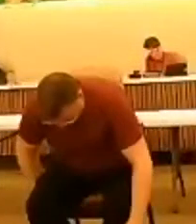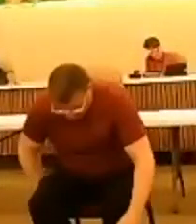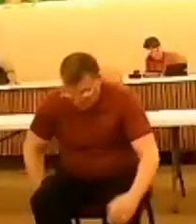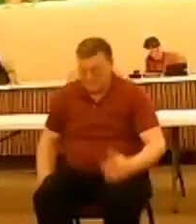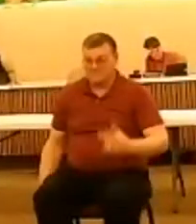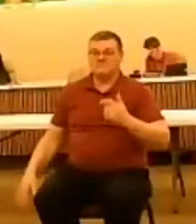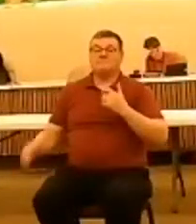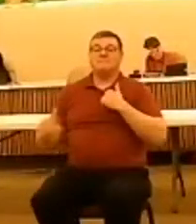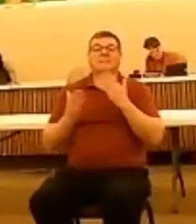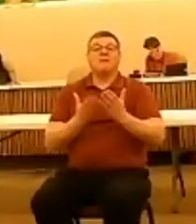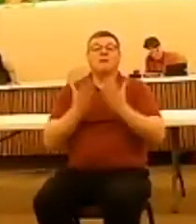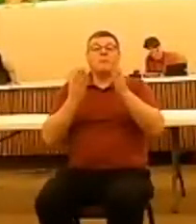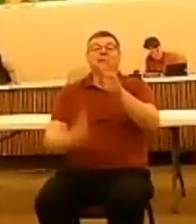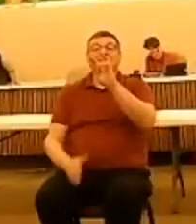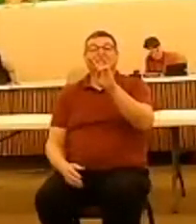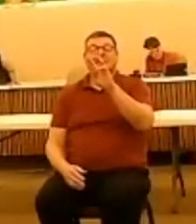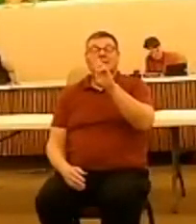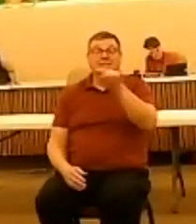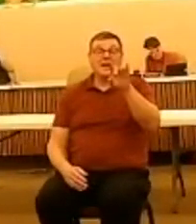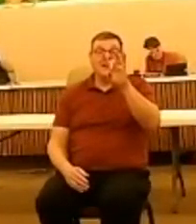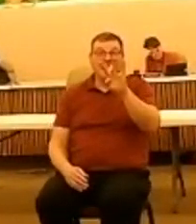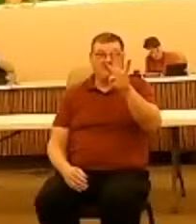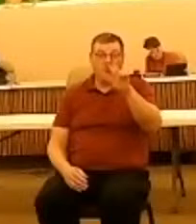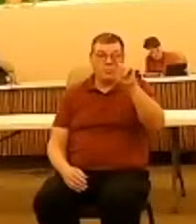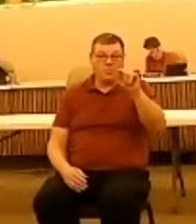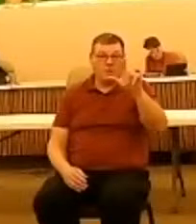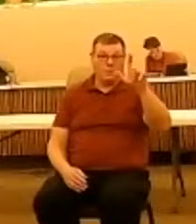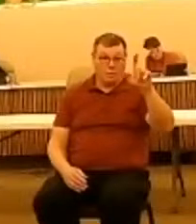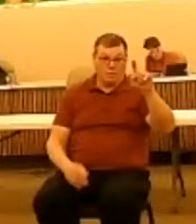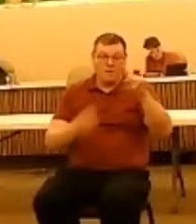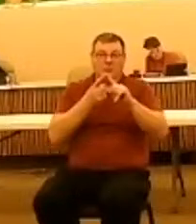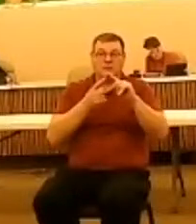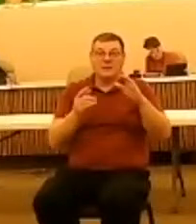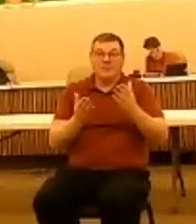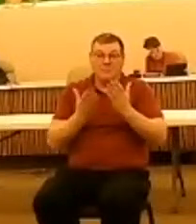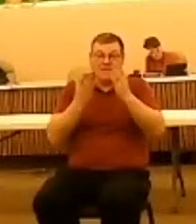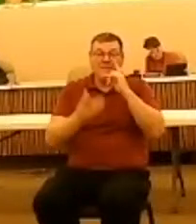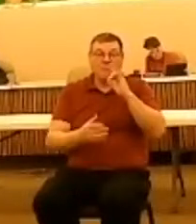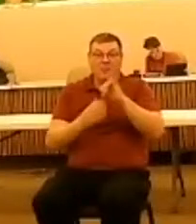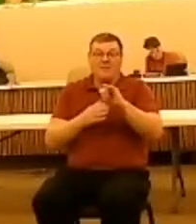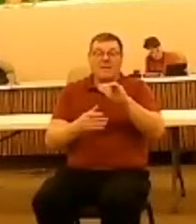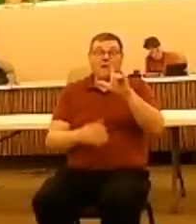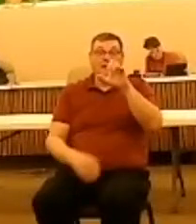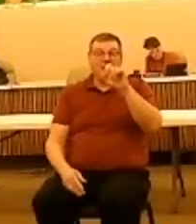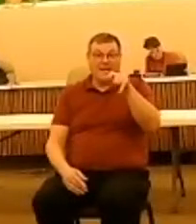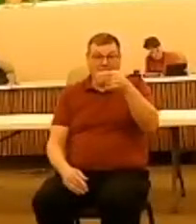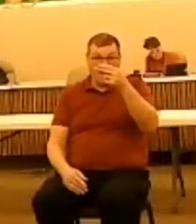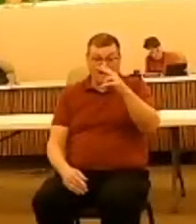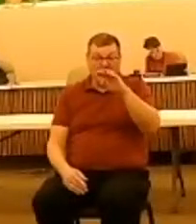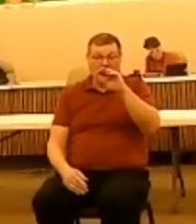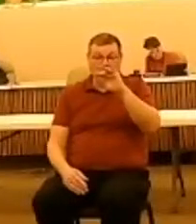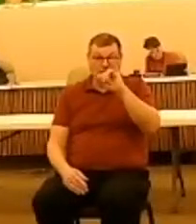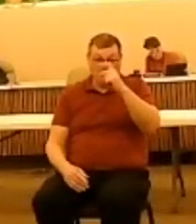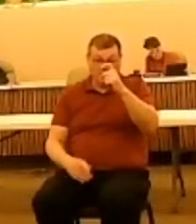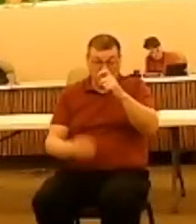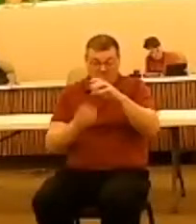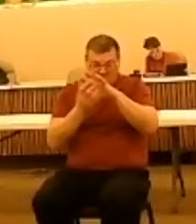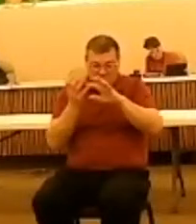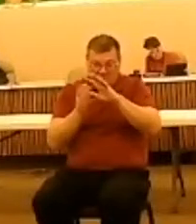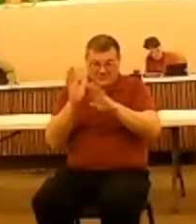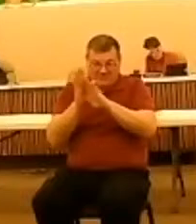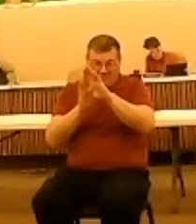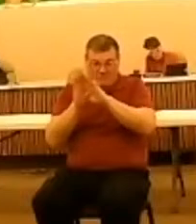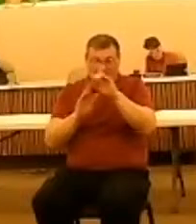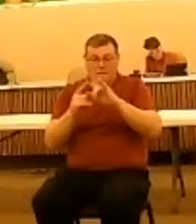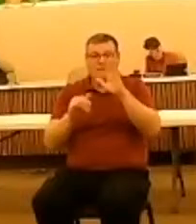approve special use permit number 2020-029 for the Lehigh mixed-use development submitted by